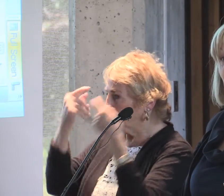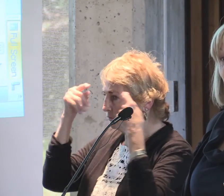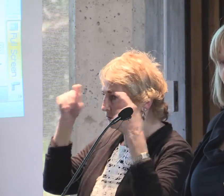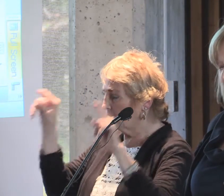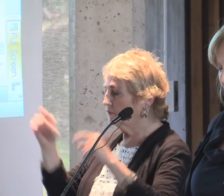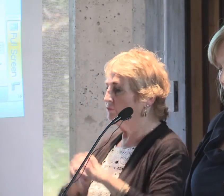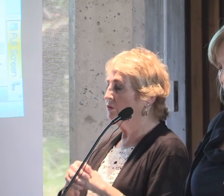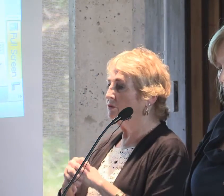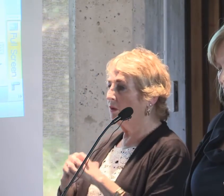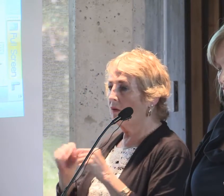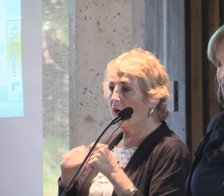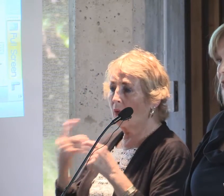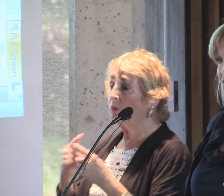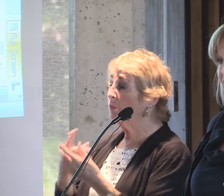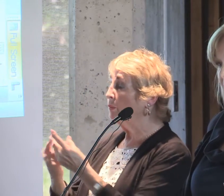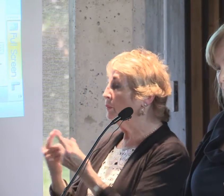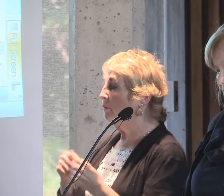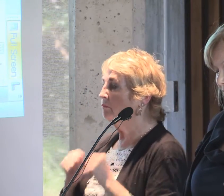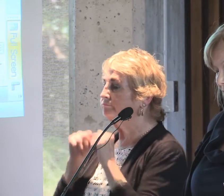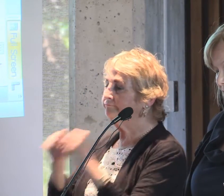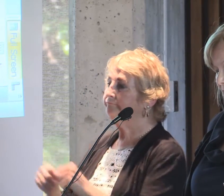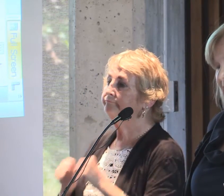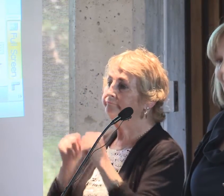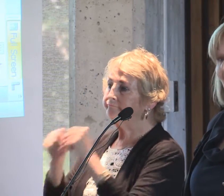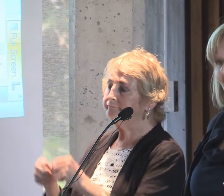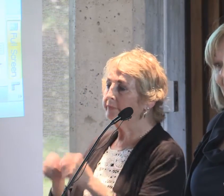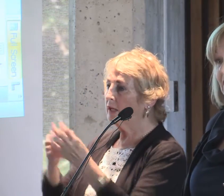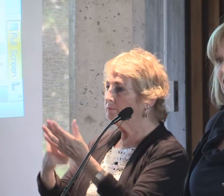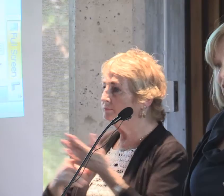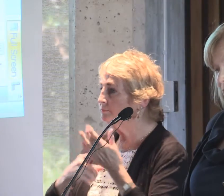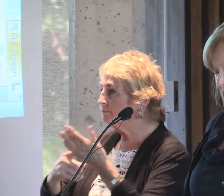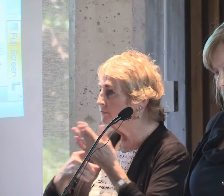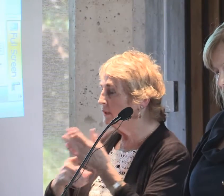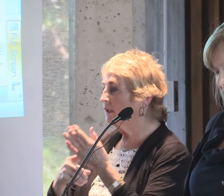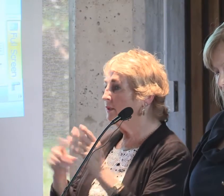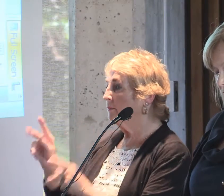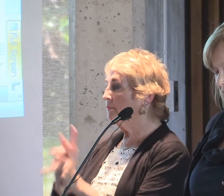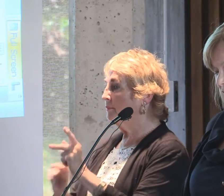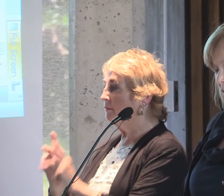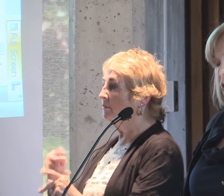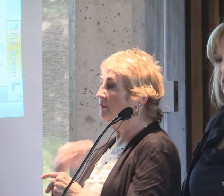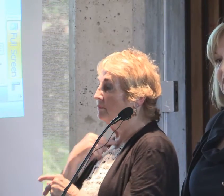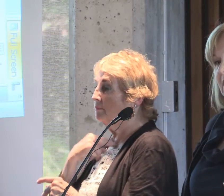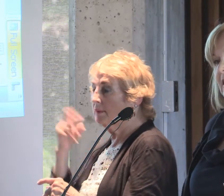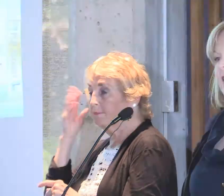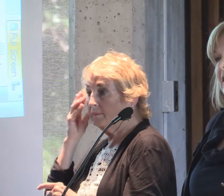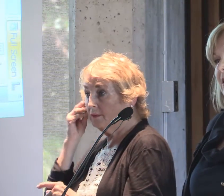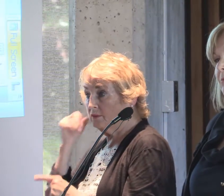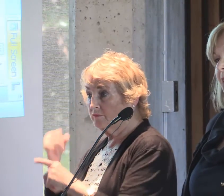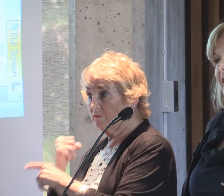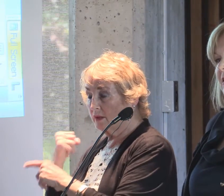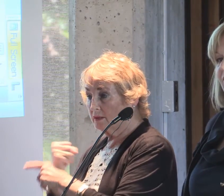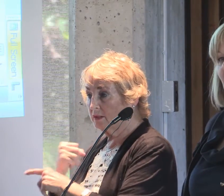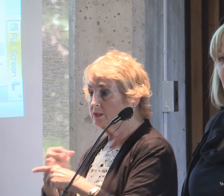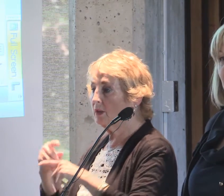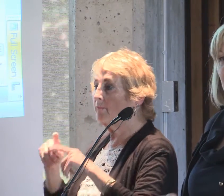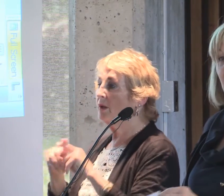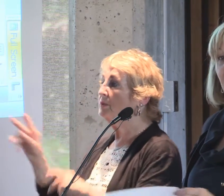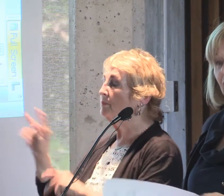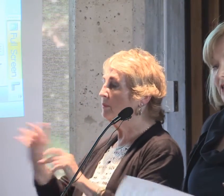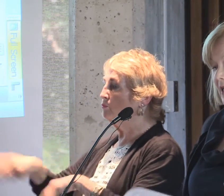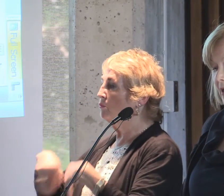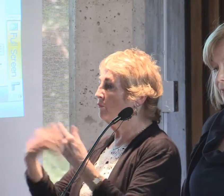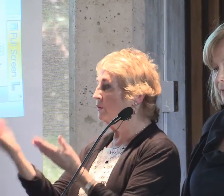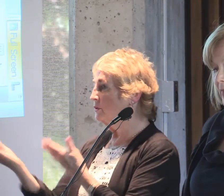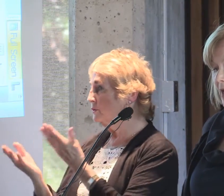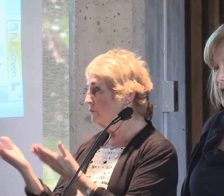been ongoing consultations with victims of violence and service providers who see the impacts of violence